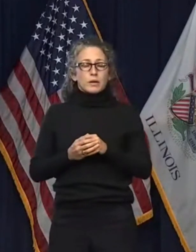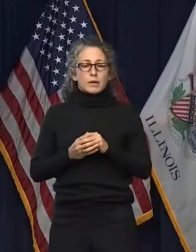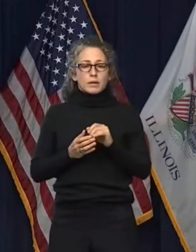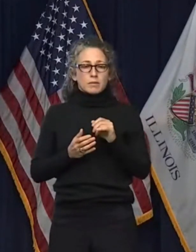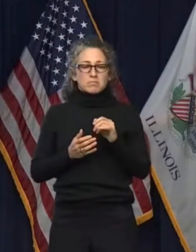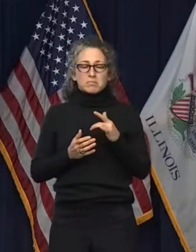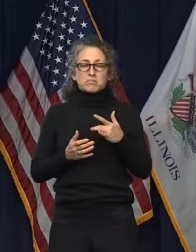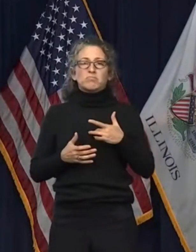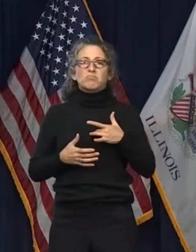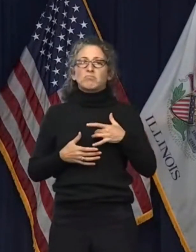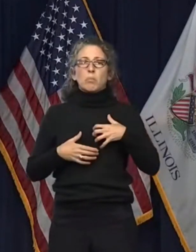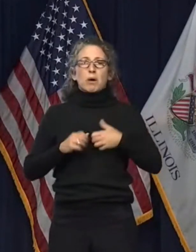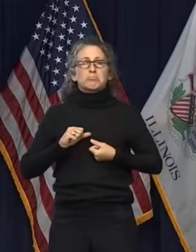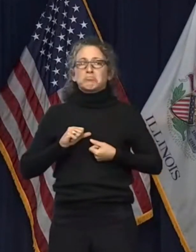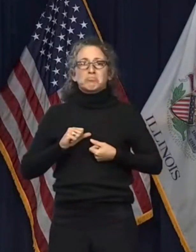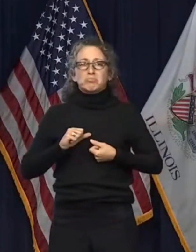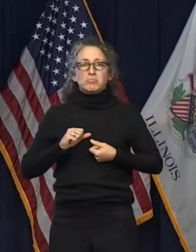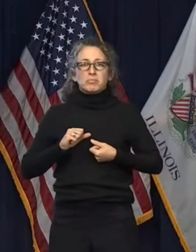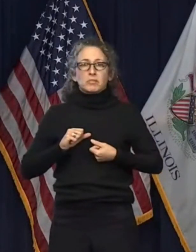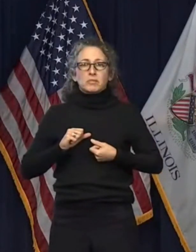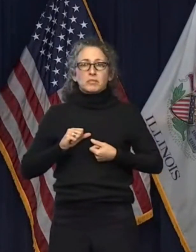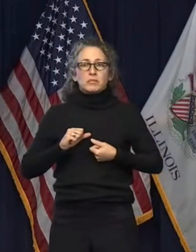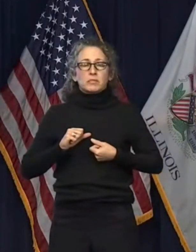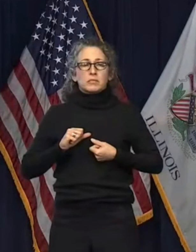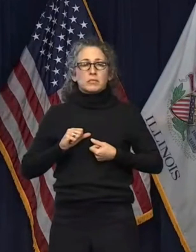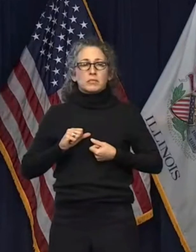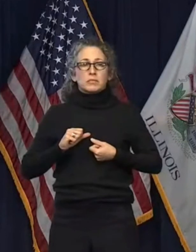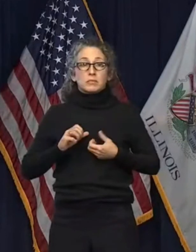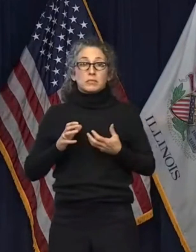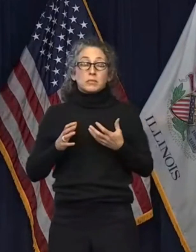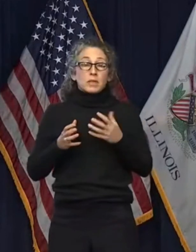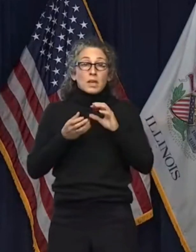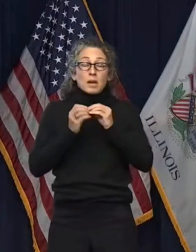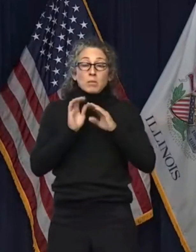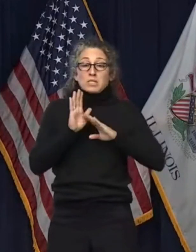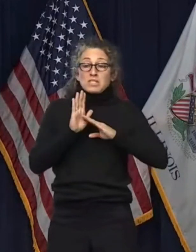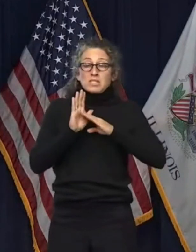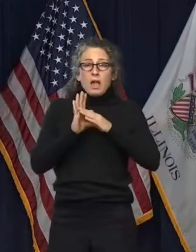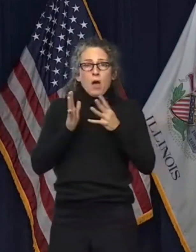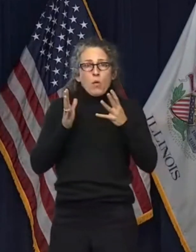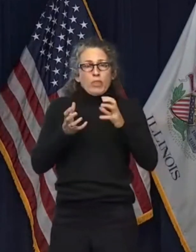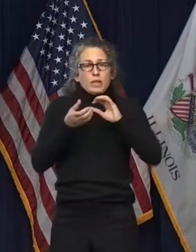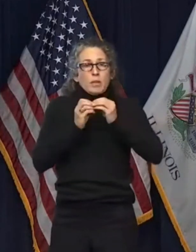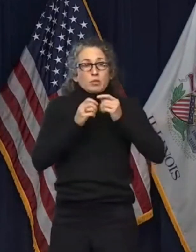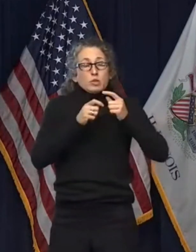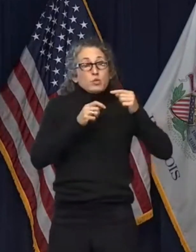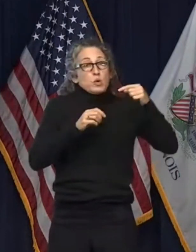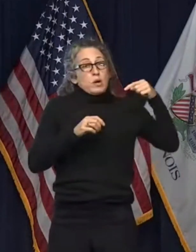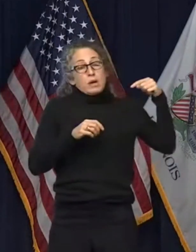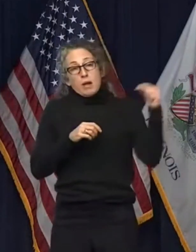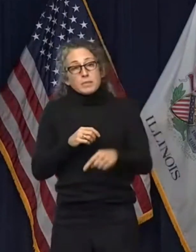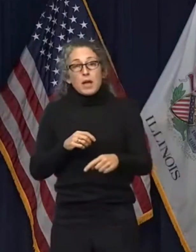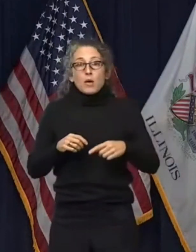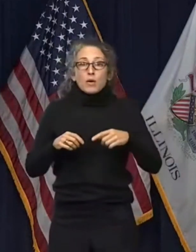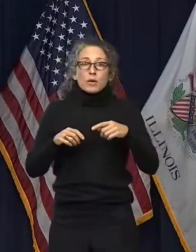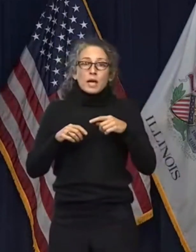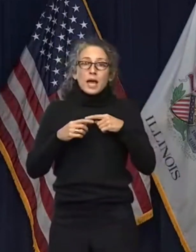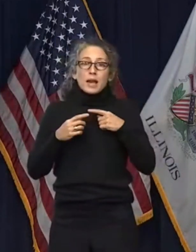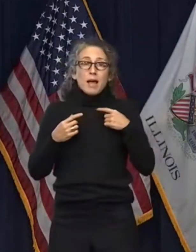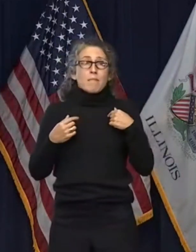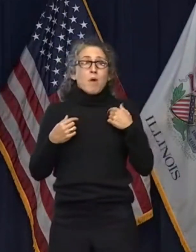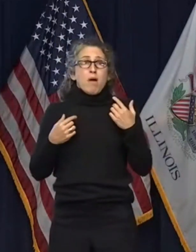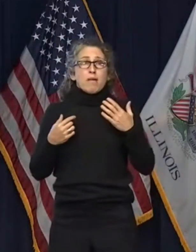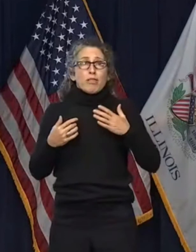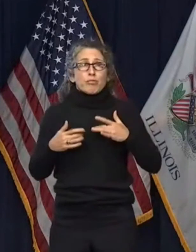it's devastating to me. When I want these numbers to come down. Of course, I cheer when the numbers are coming down, of course,